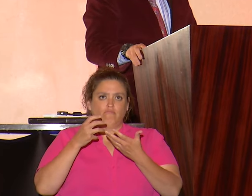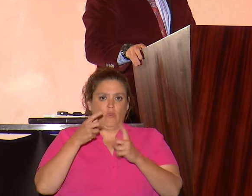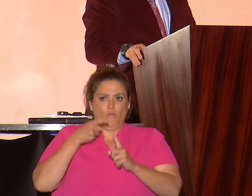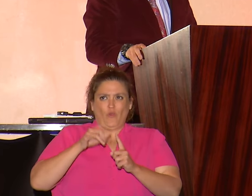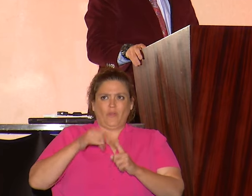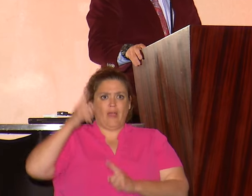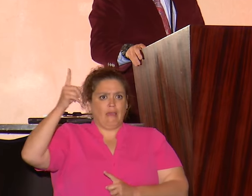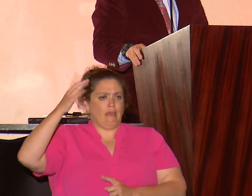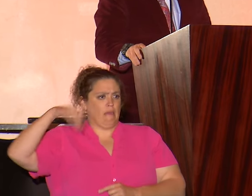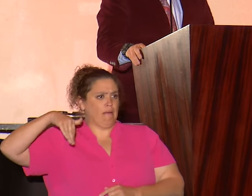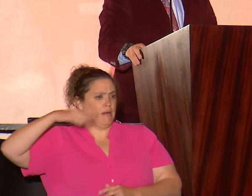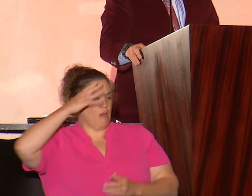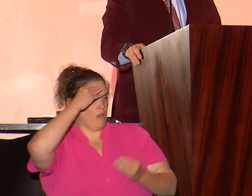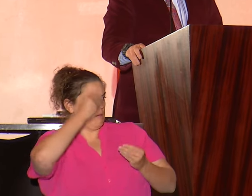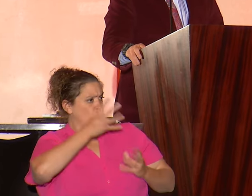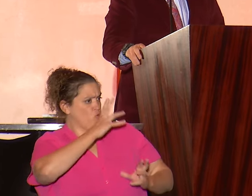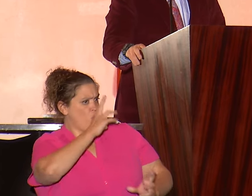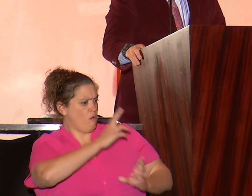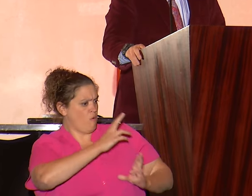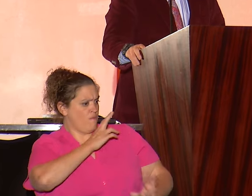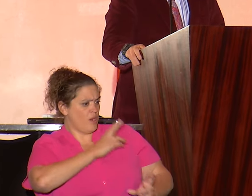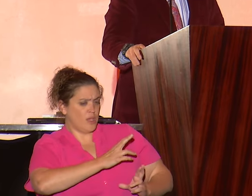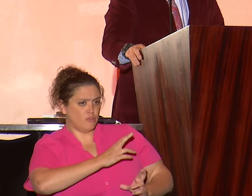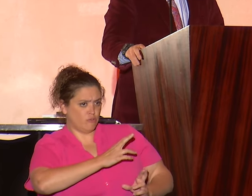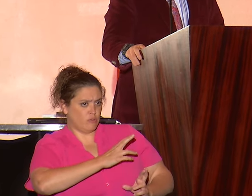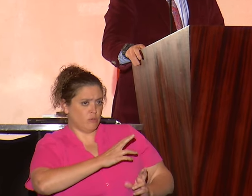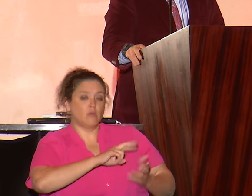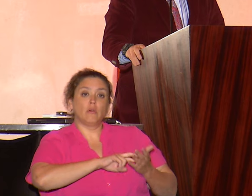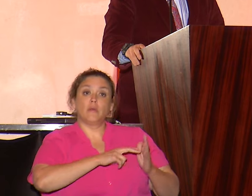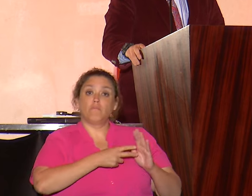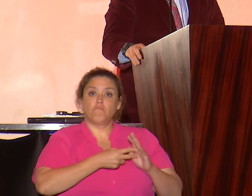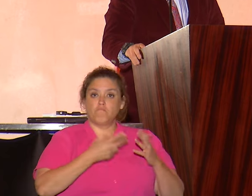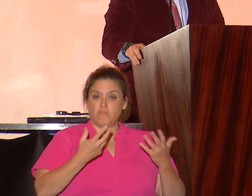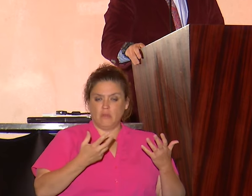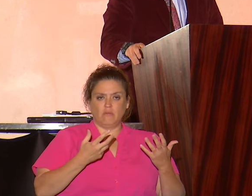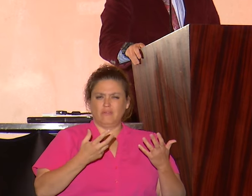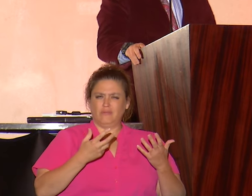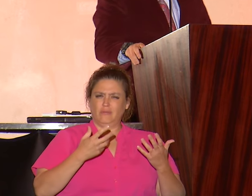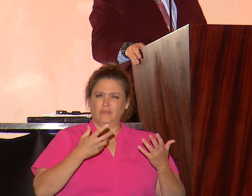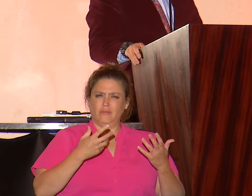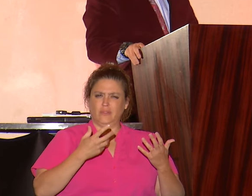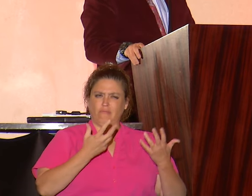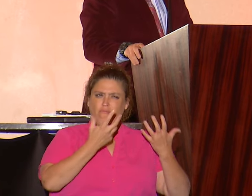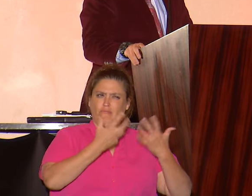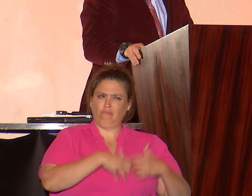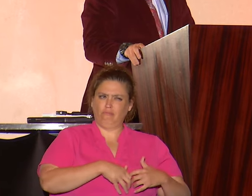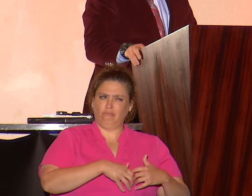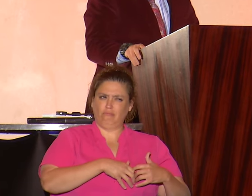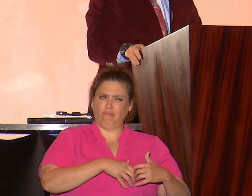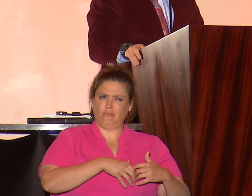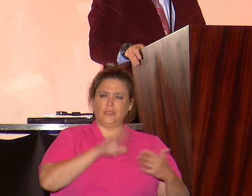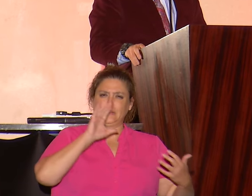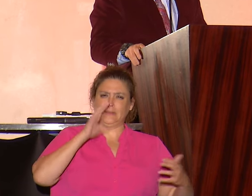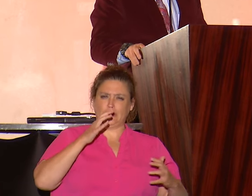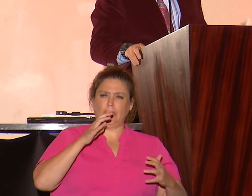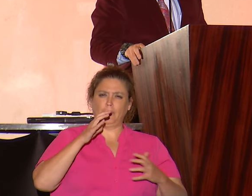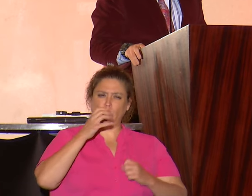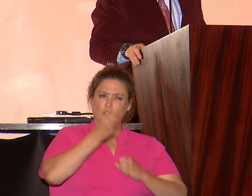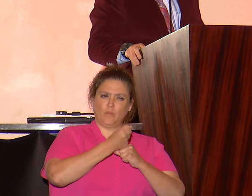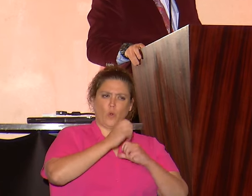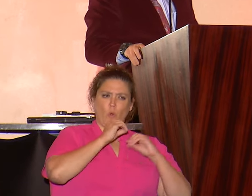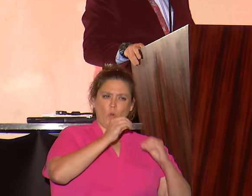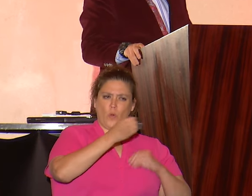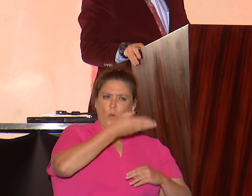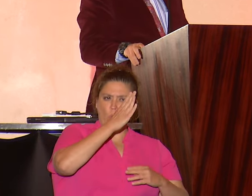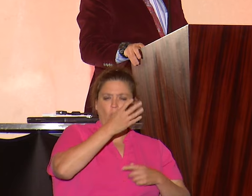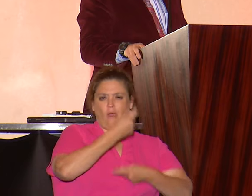such direct revelation from God is more consistent with the non-existence of a God than with the